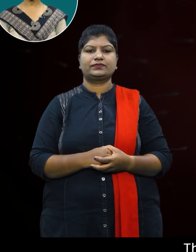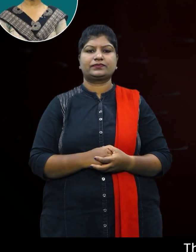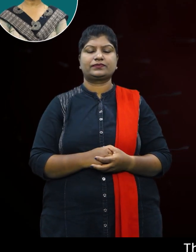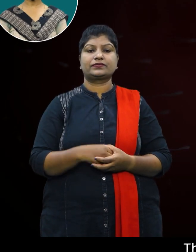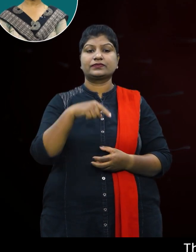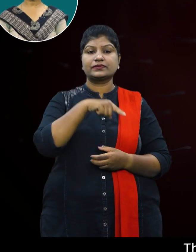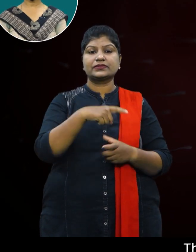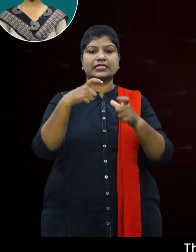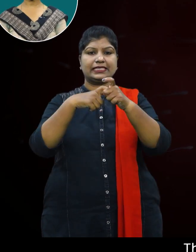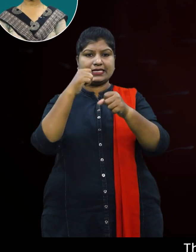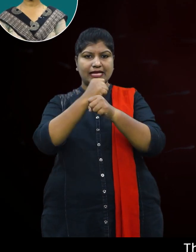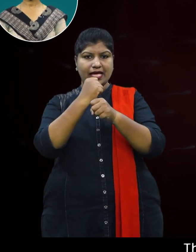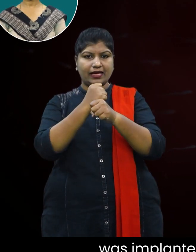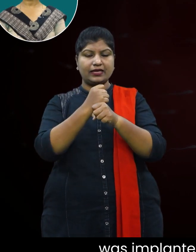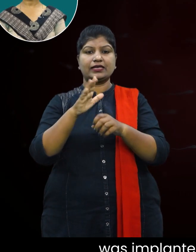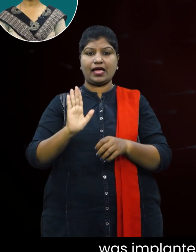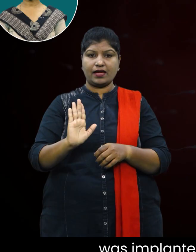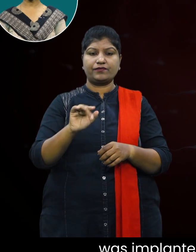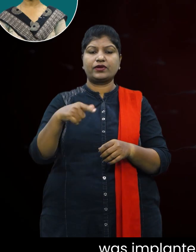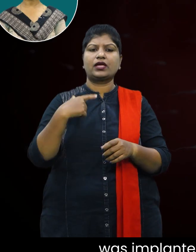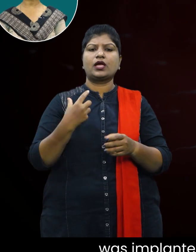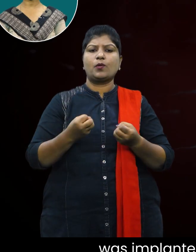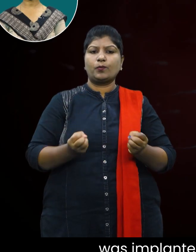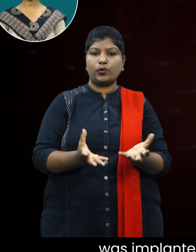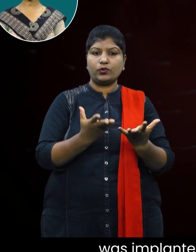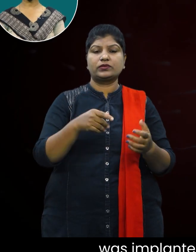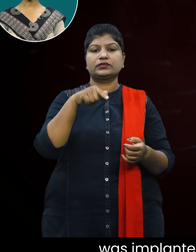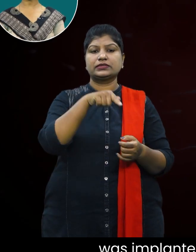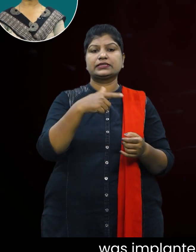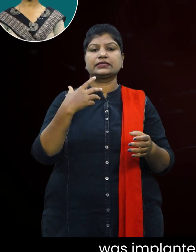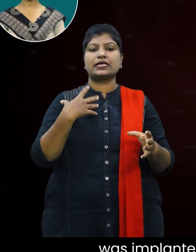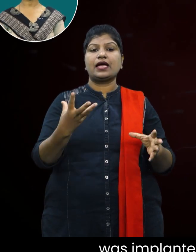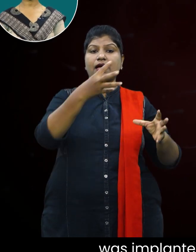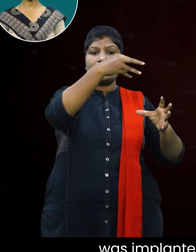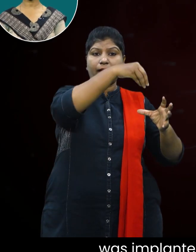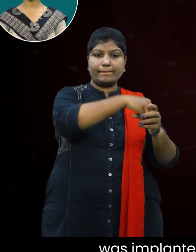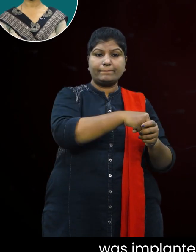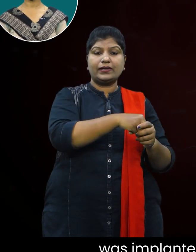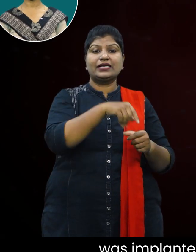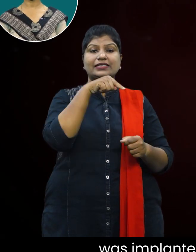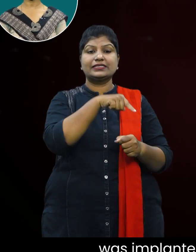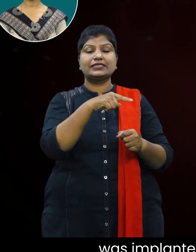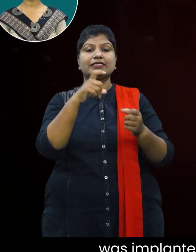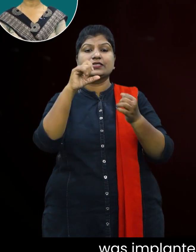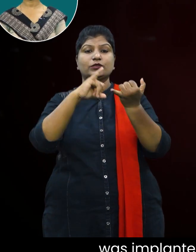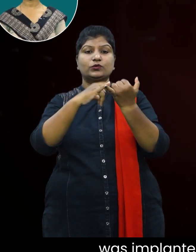The egg thus produced was implanted into the Scottish blackface ewe.